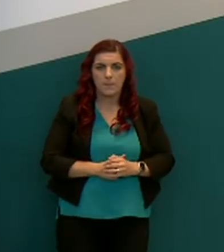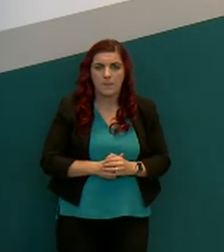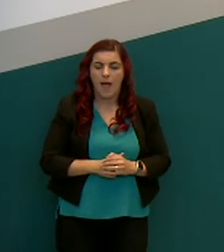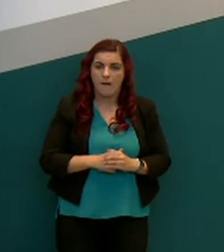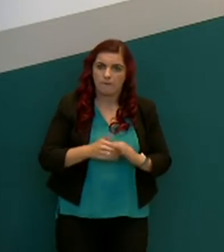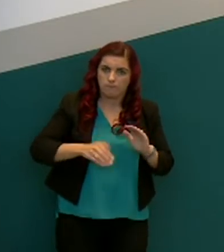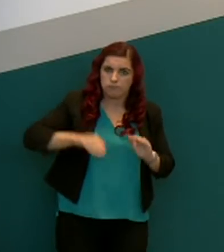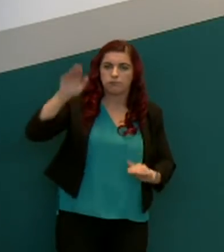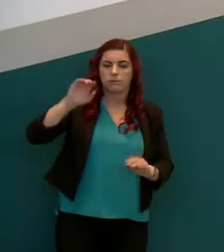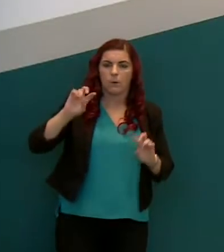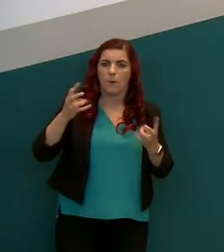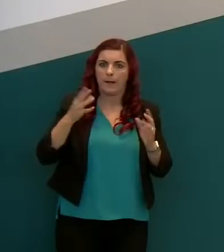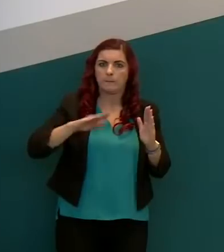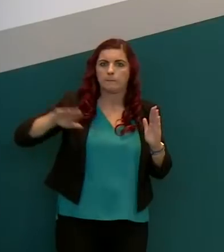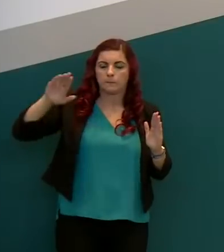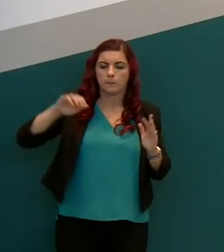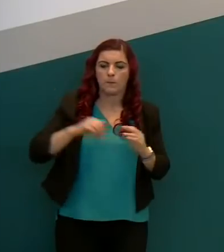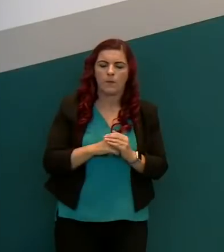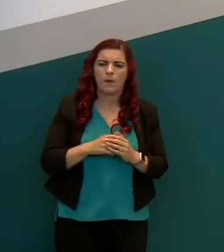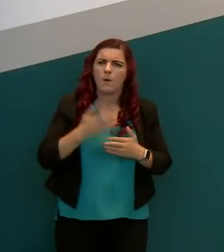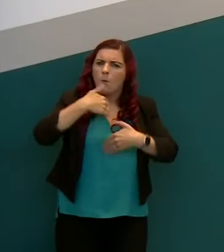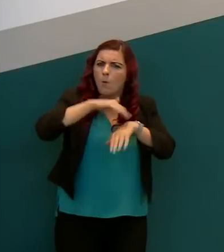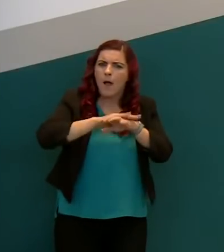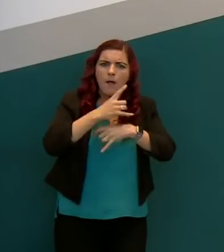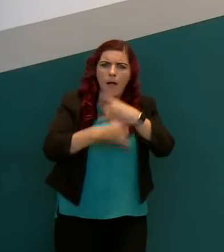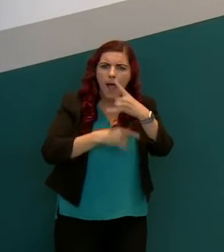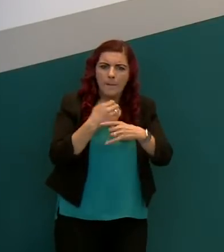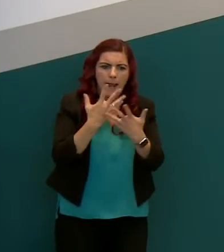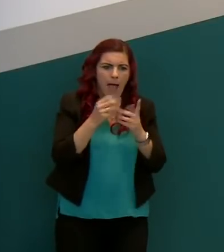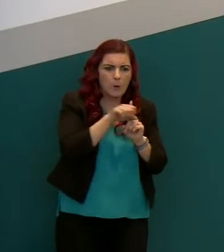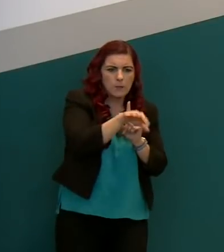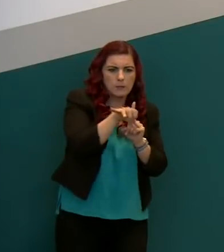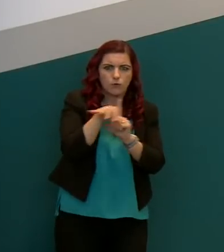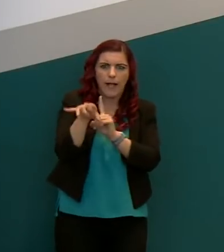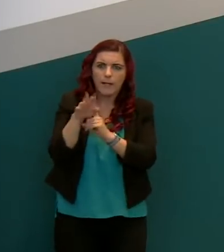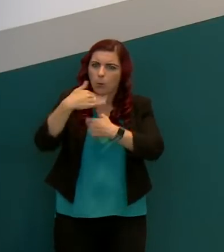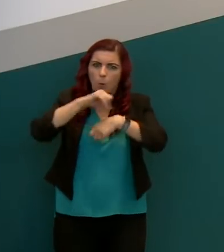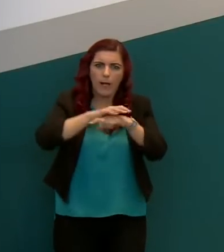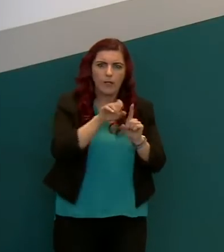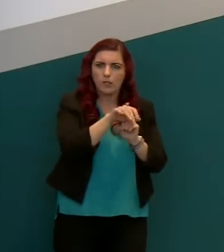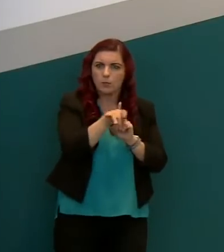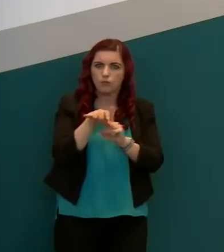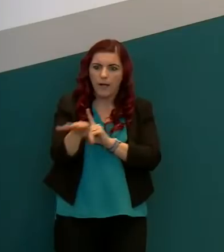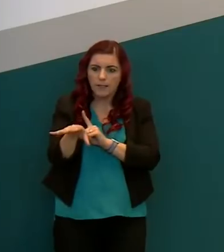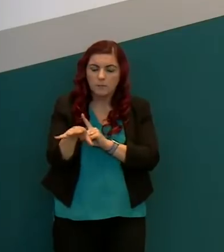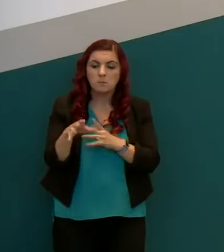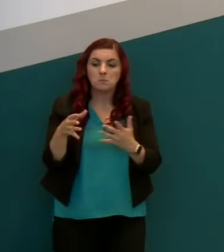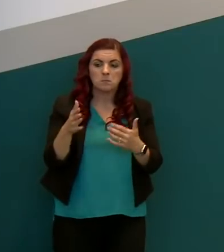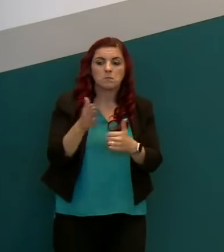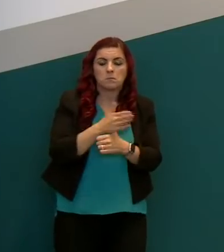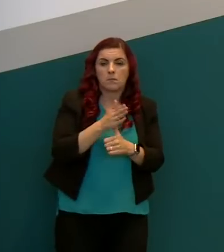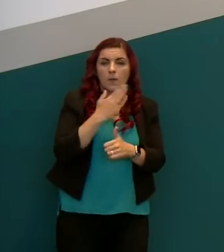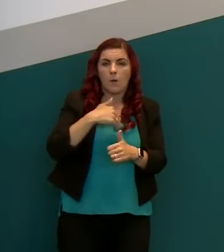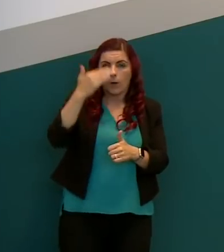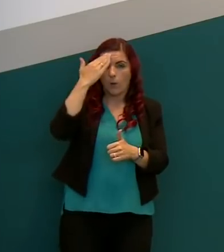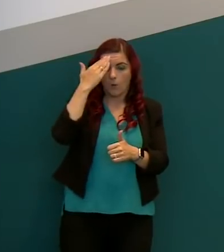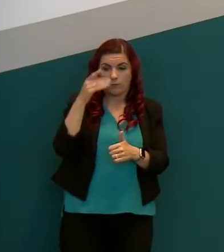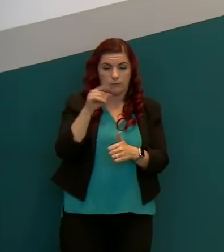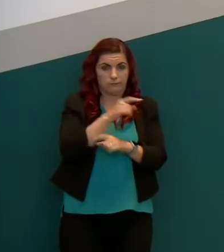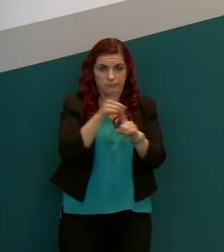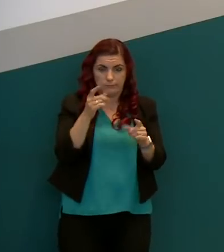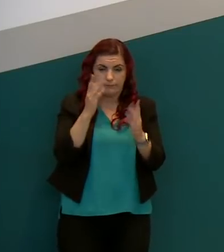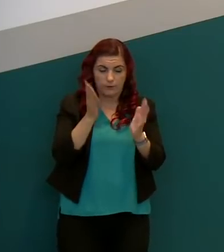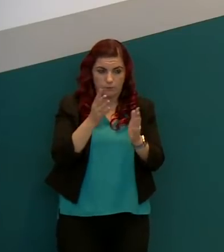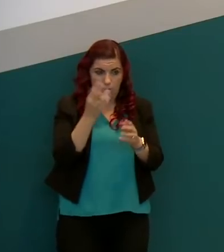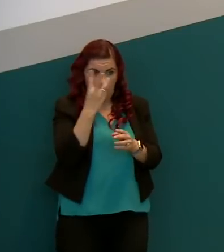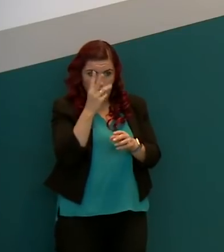Where are these cases occurring, or sorry, how is the disease being transmitted? So we do know, and we obviously have been watching this very